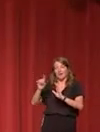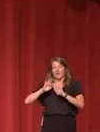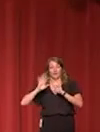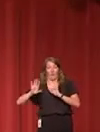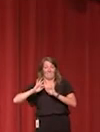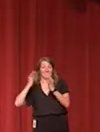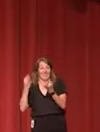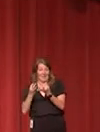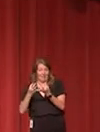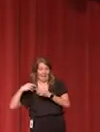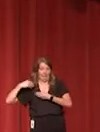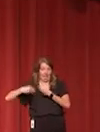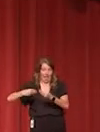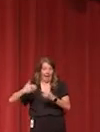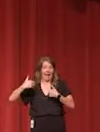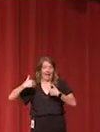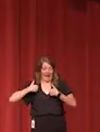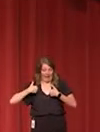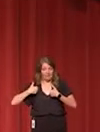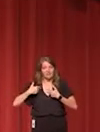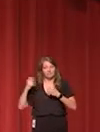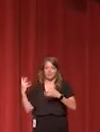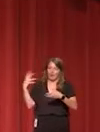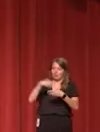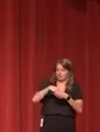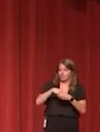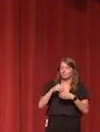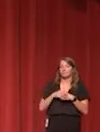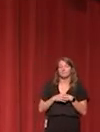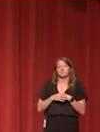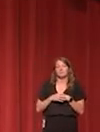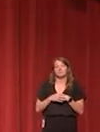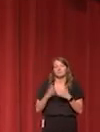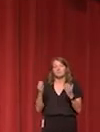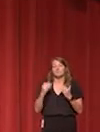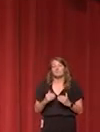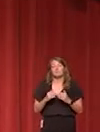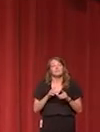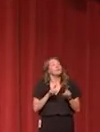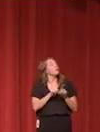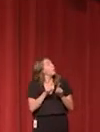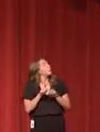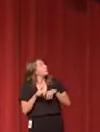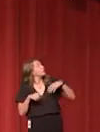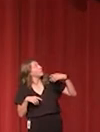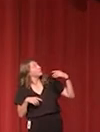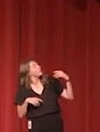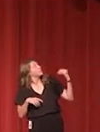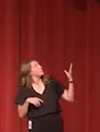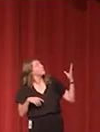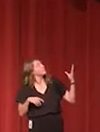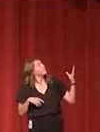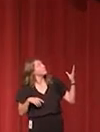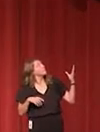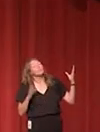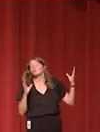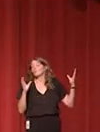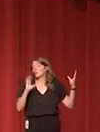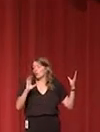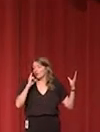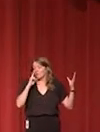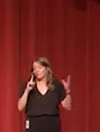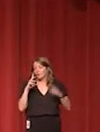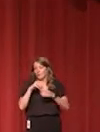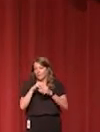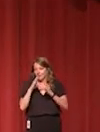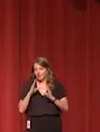participants to enroll in our studies. And also there's another project, the ADRC Dementia Care Project. We're looking for a patient and their